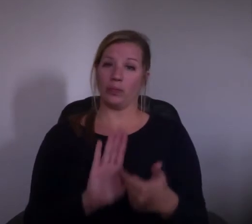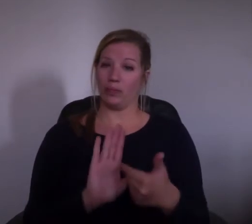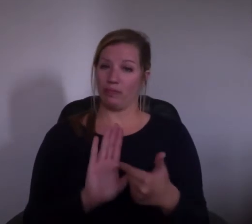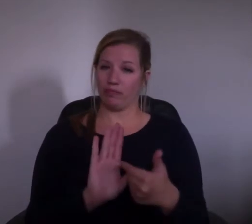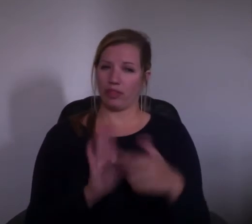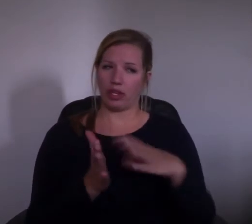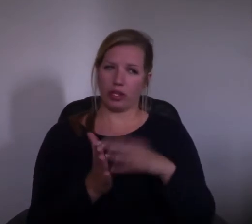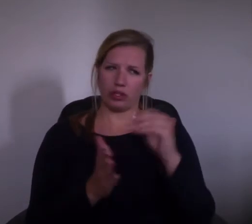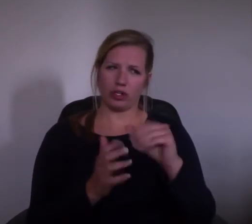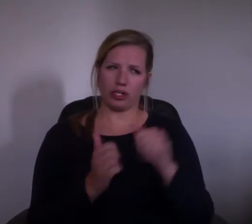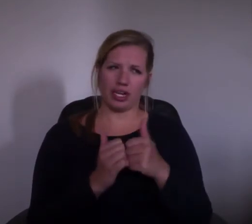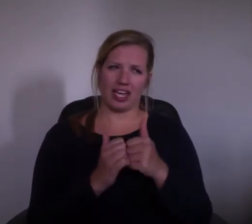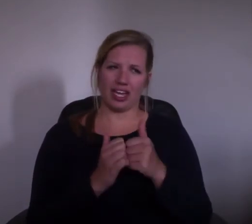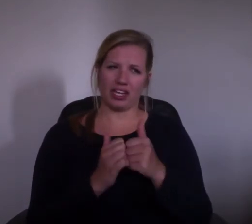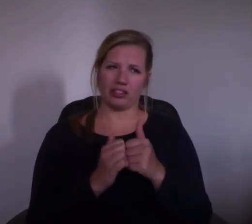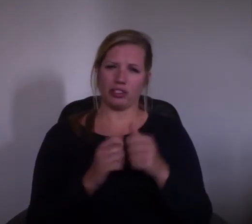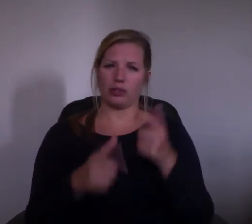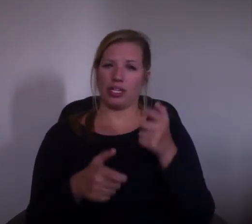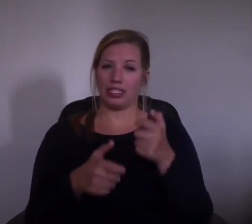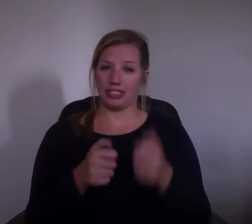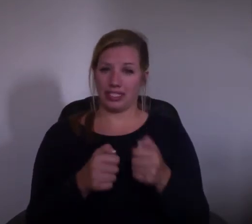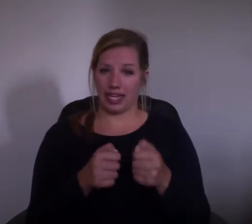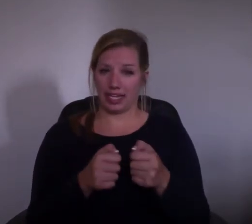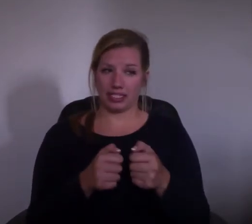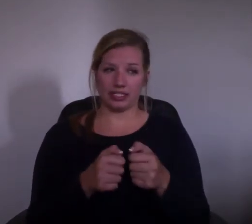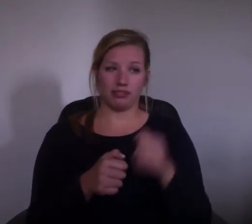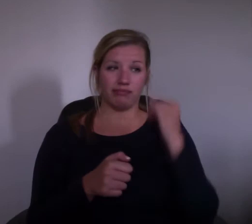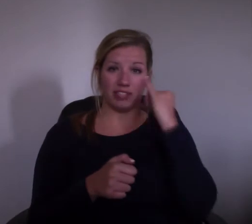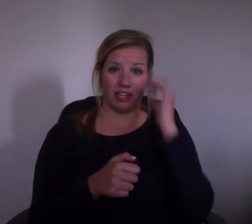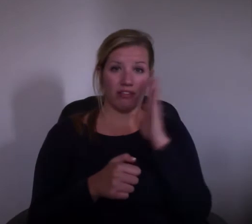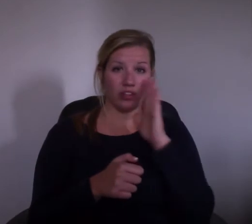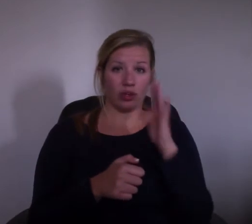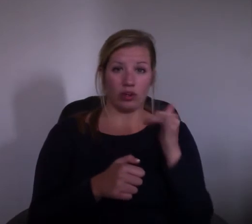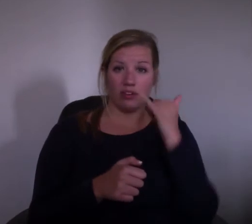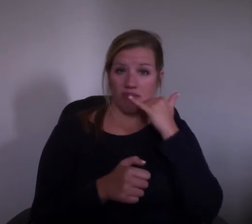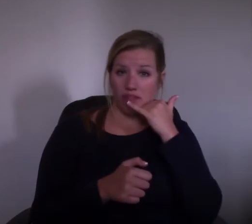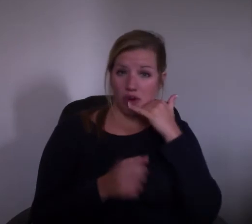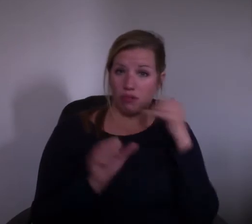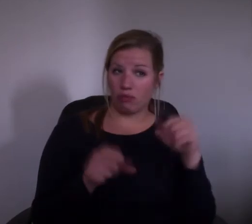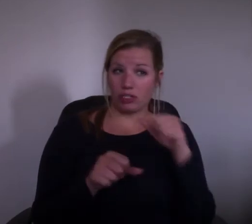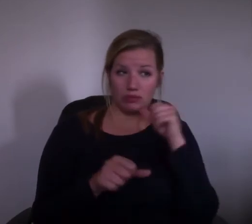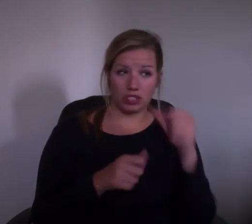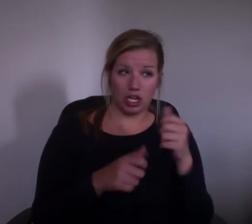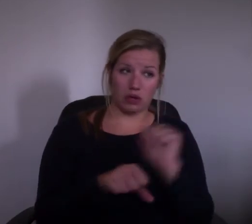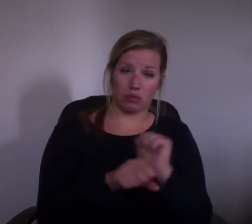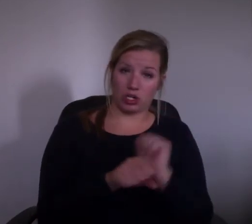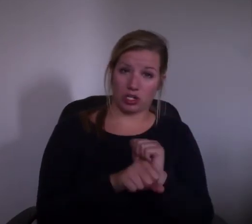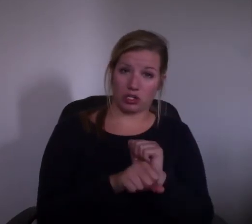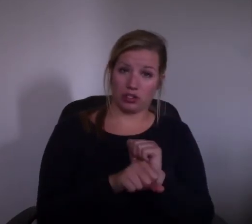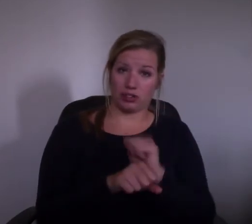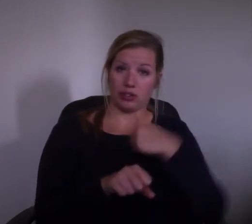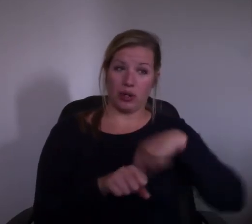to send updates via text. Even though your cell phone may not work, we have found during major